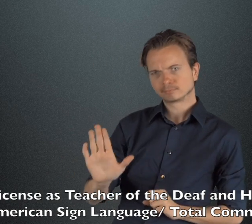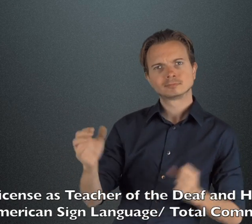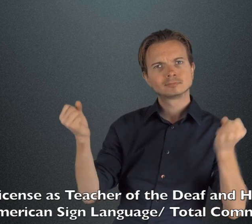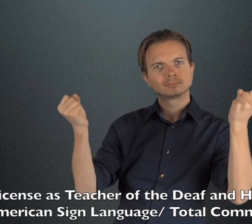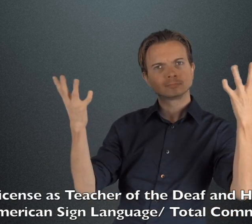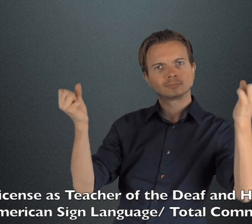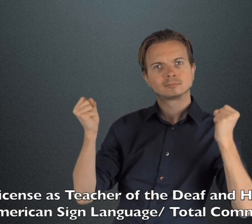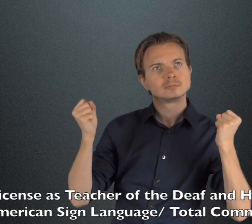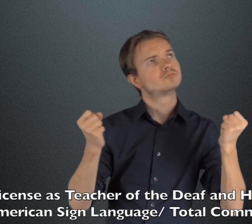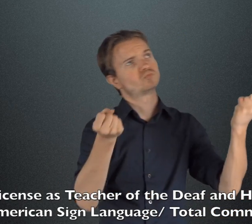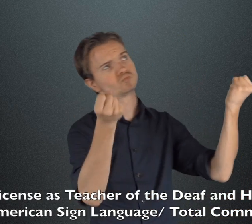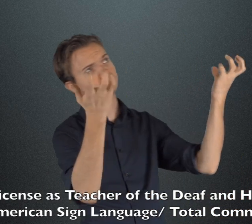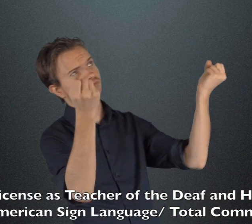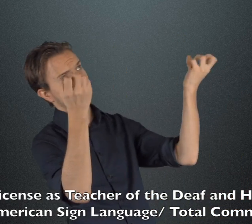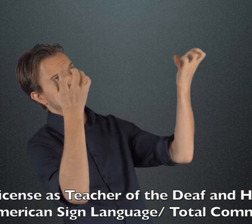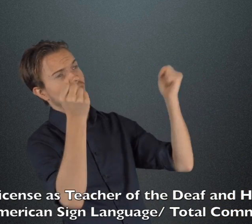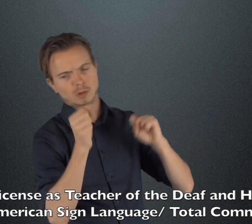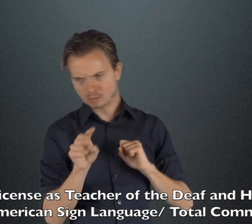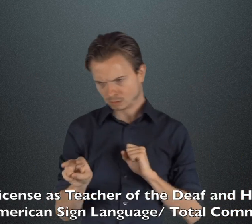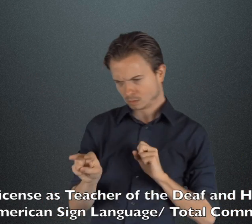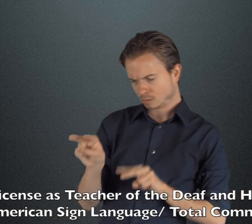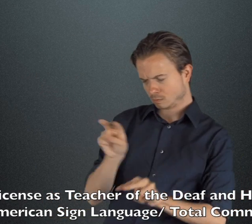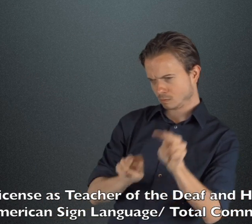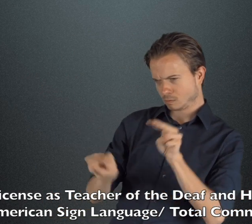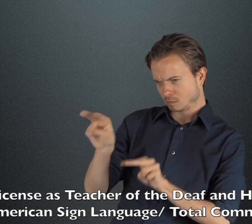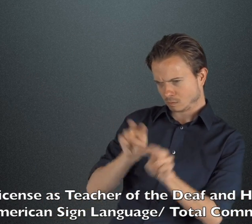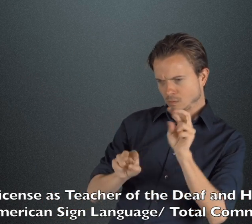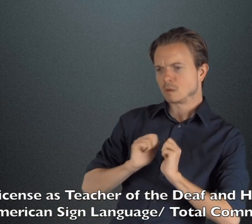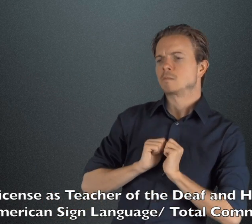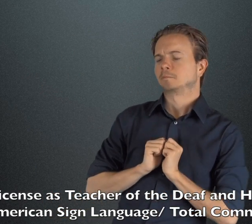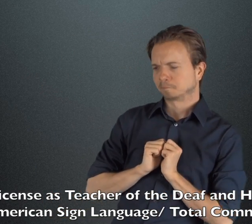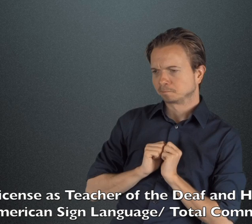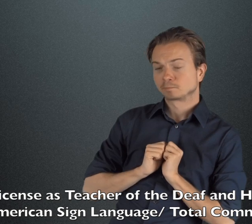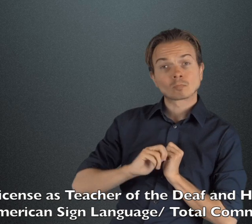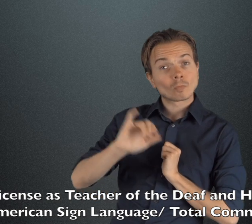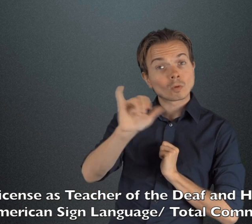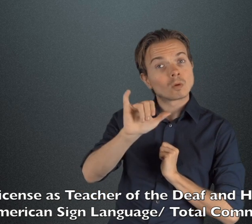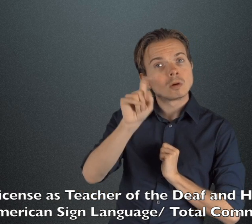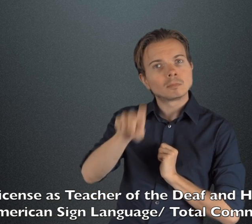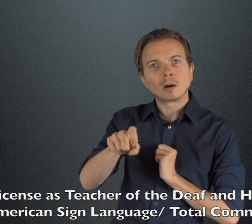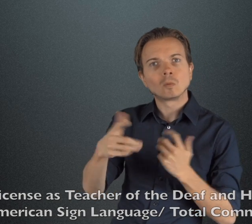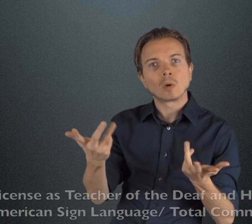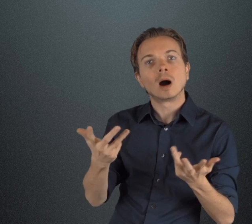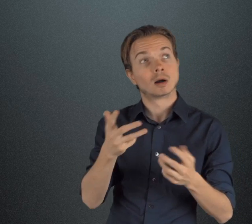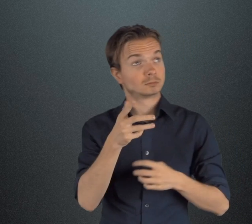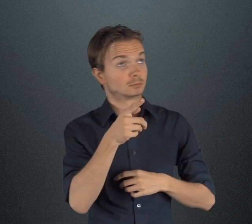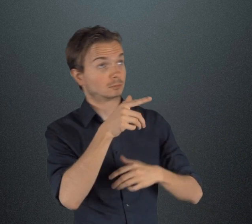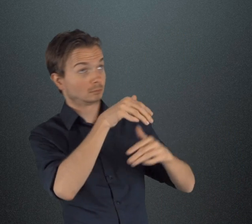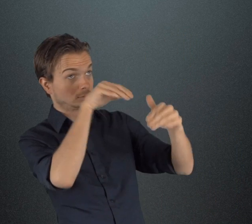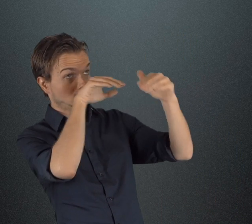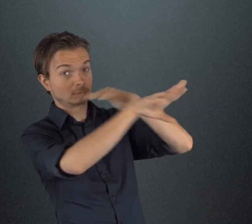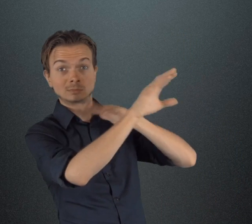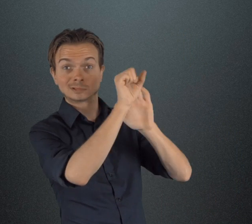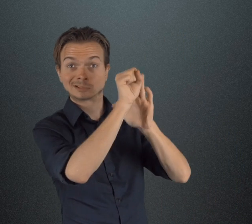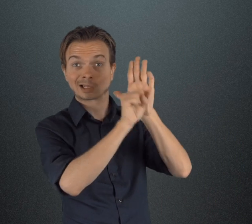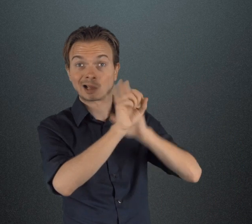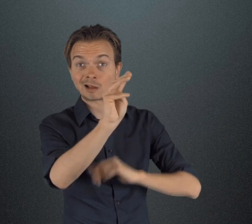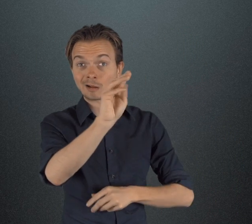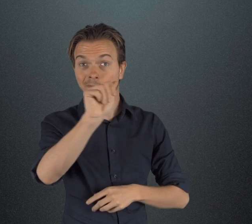Education, DESE, for a license as teacher of the deaf and hard of hearing, American